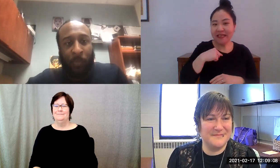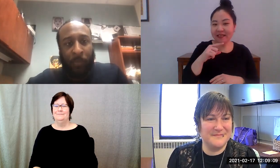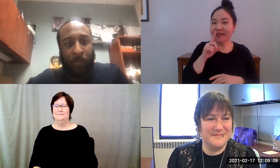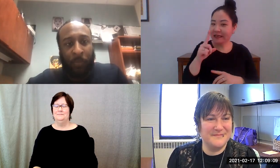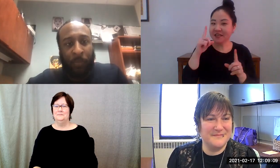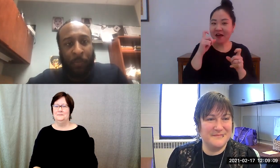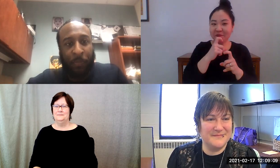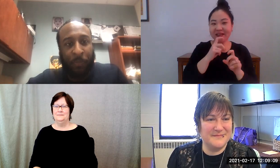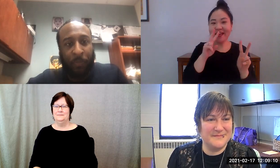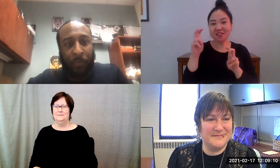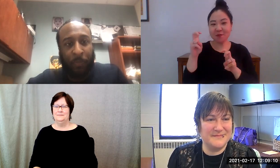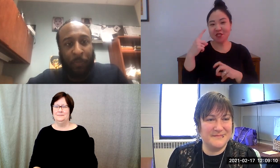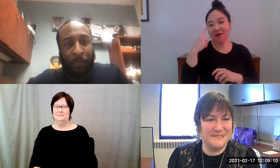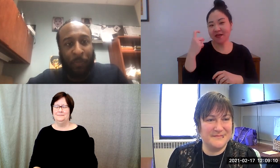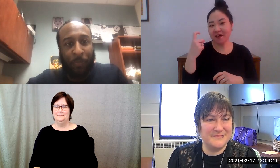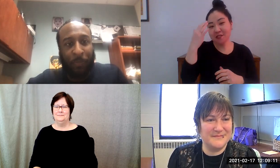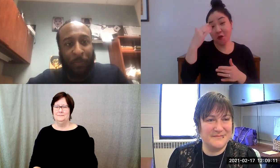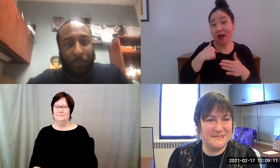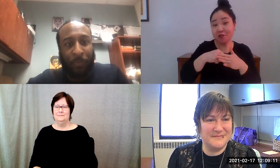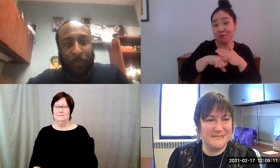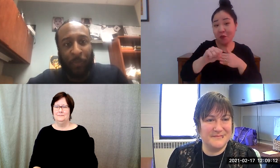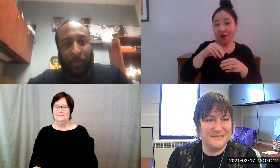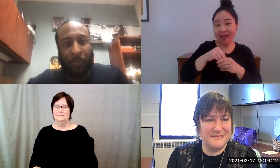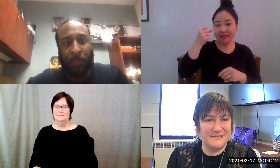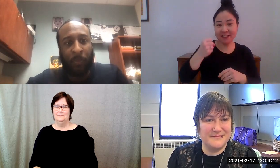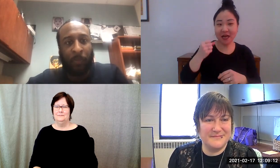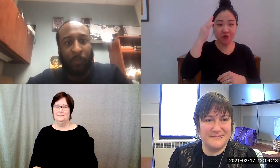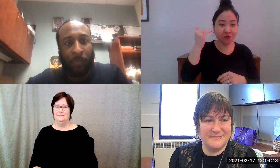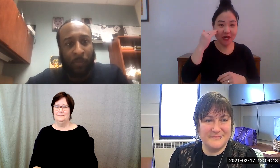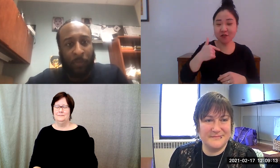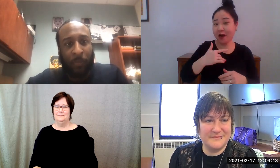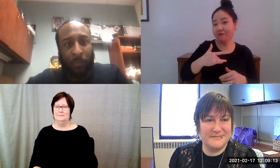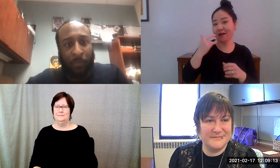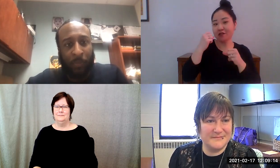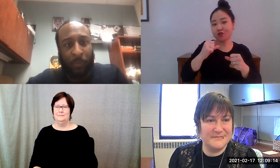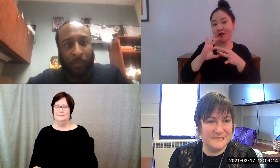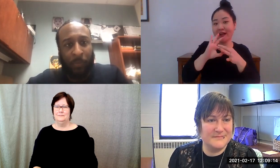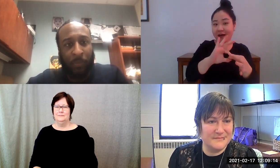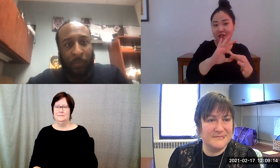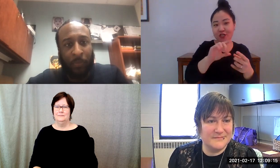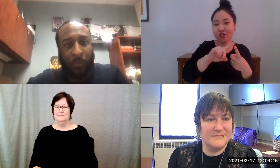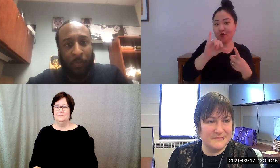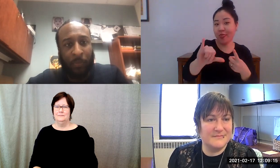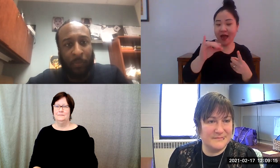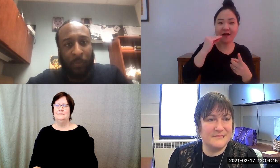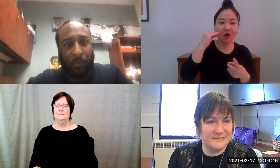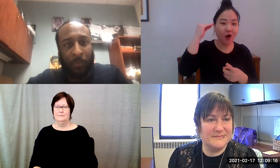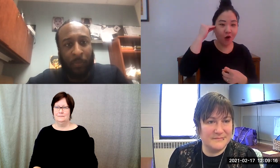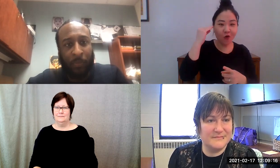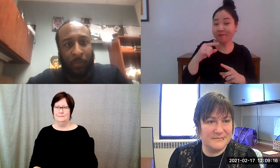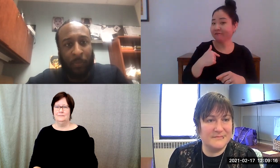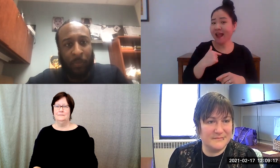Home for me is a complicated subject because, you know, I was born in South Korea, so I feel a strong connection to